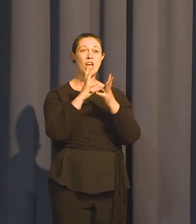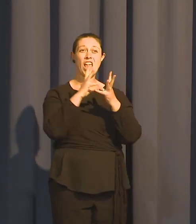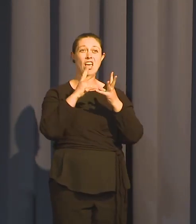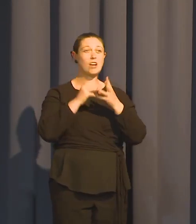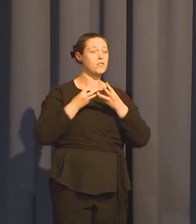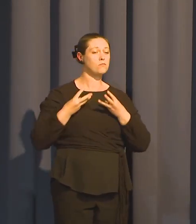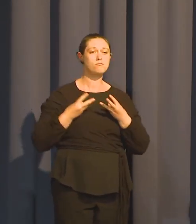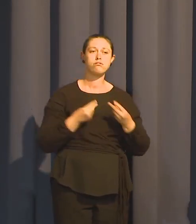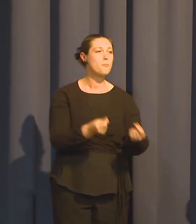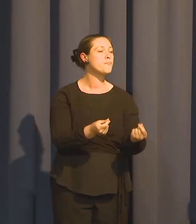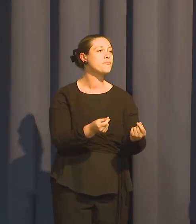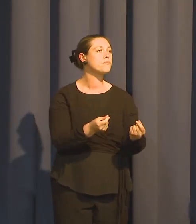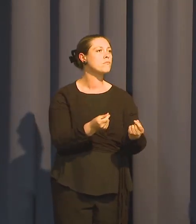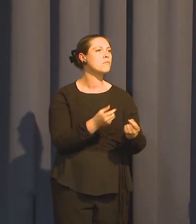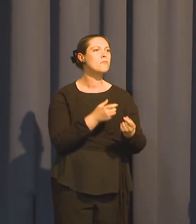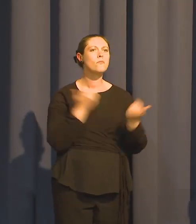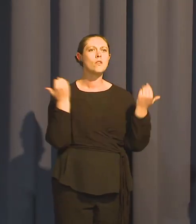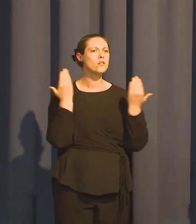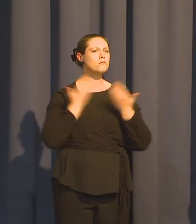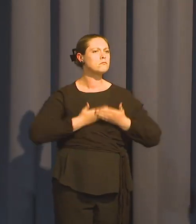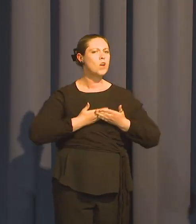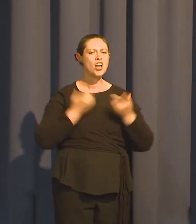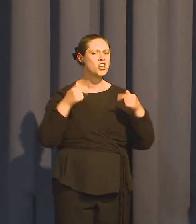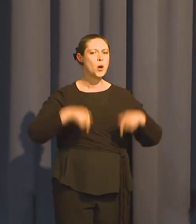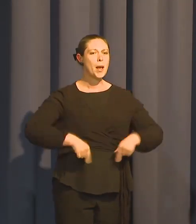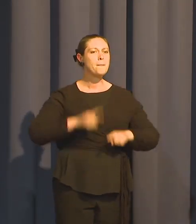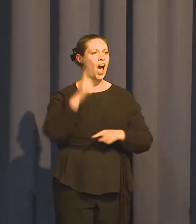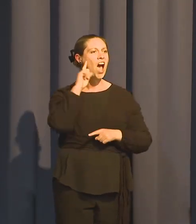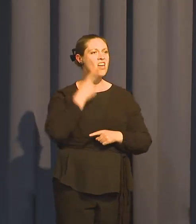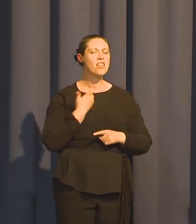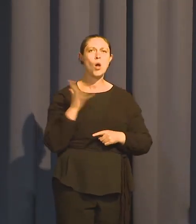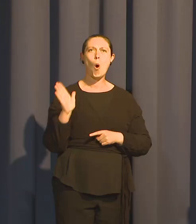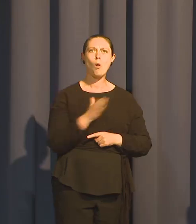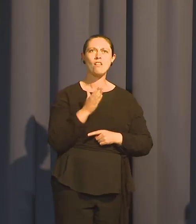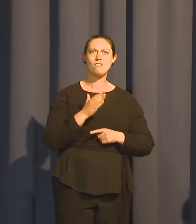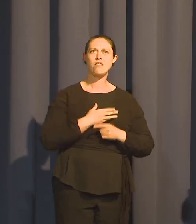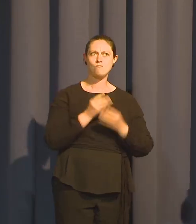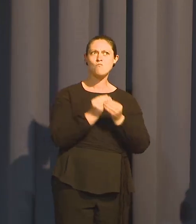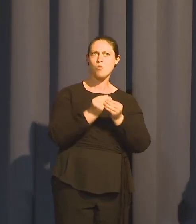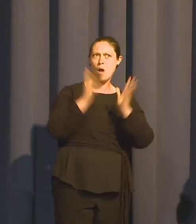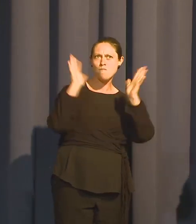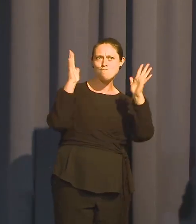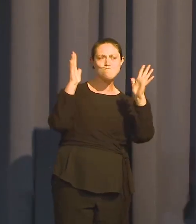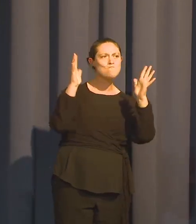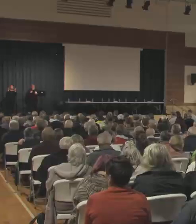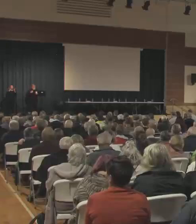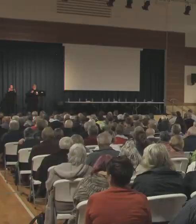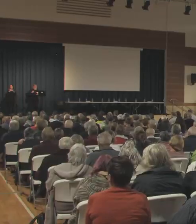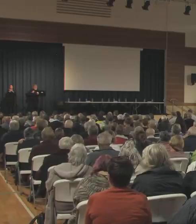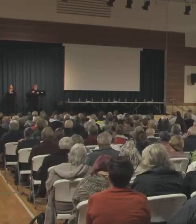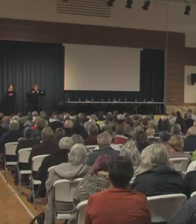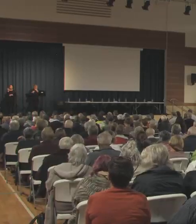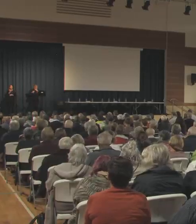And although they are not here in the evening, I think they deserve a big clap for all that they do.